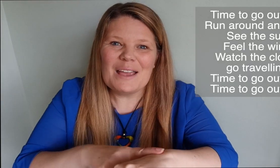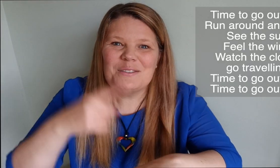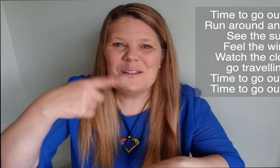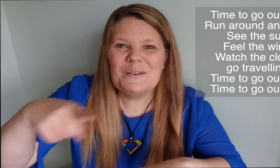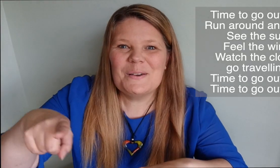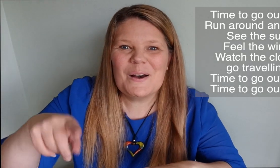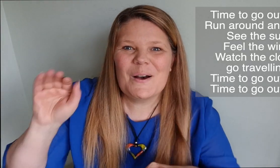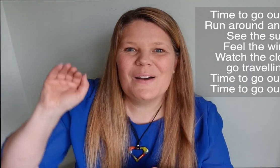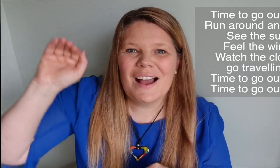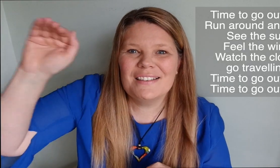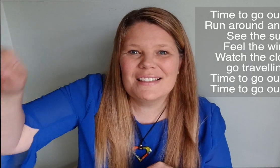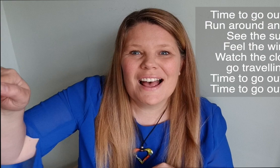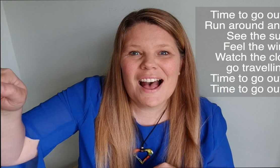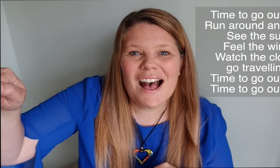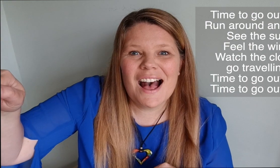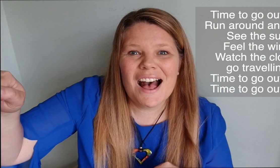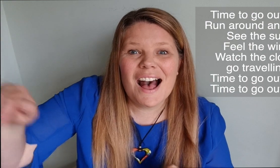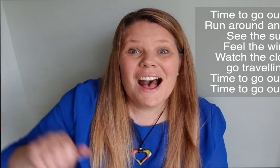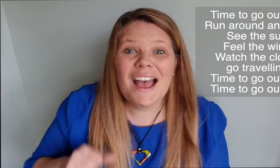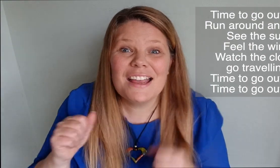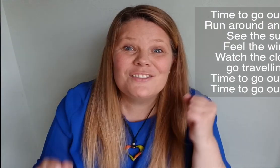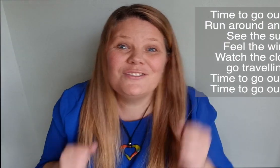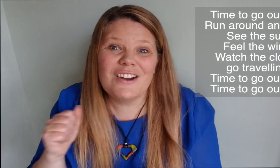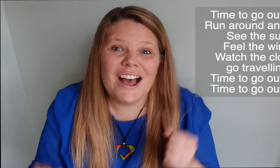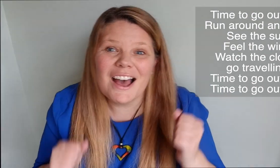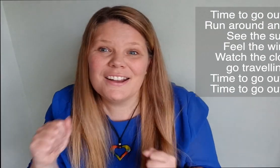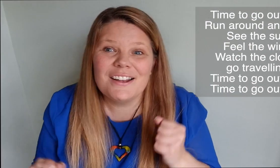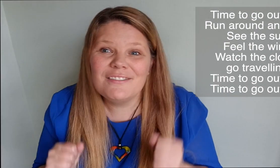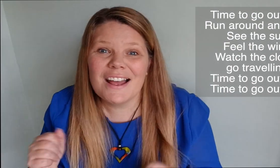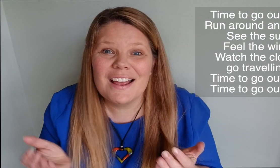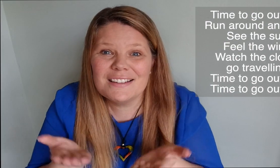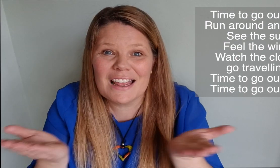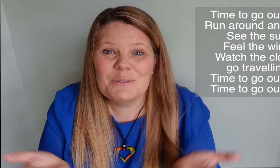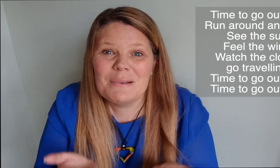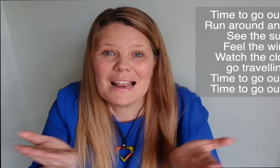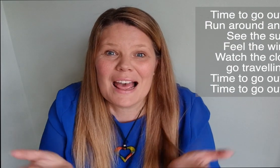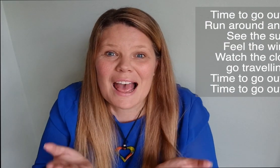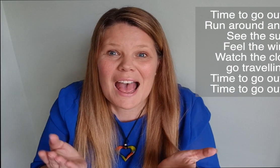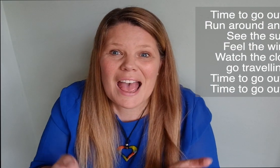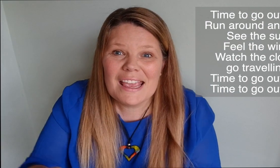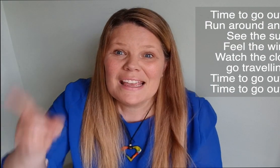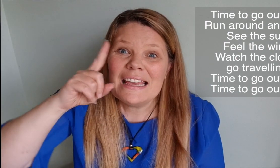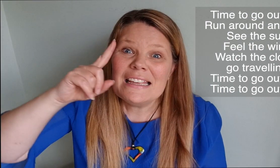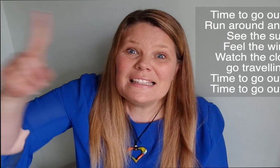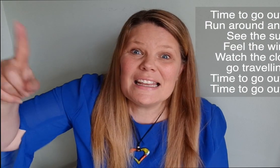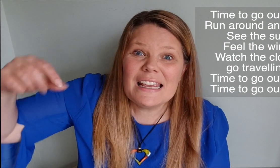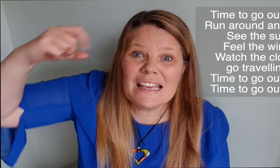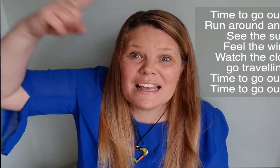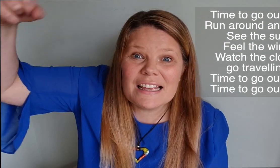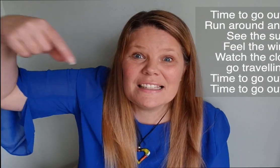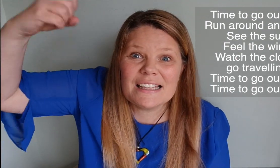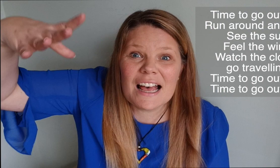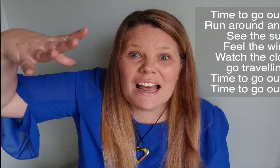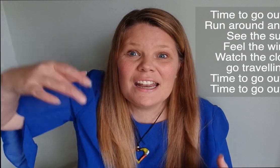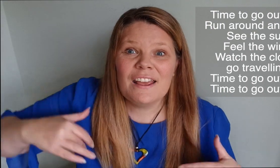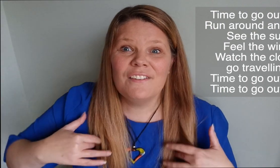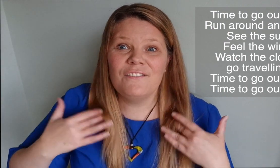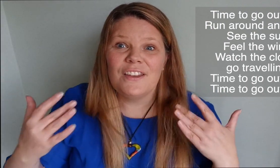to go outside. Run around and play. See the sun, feel